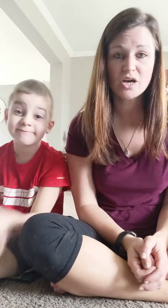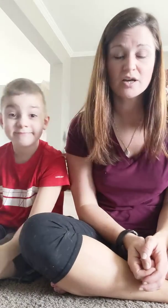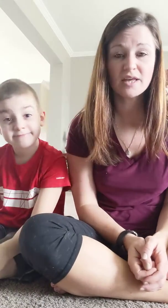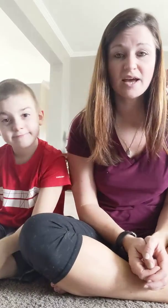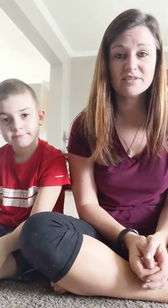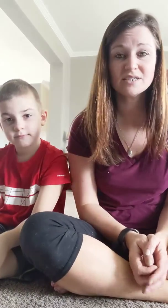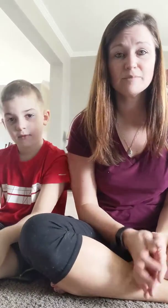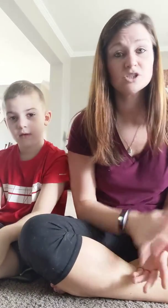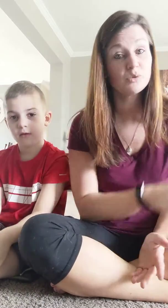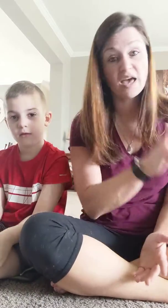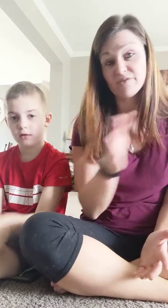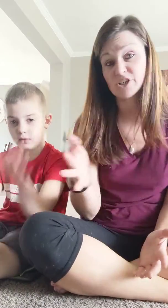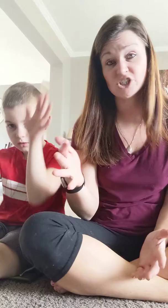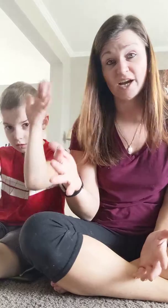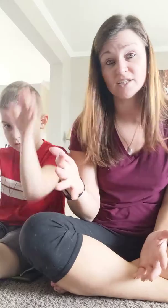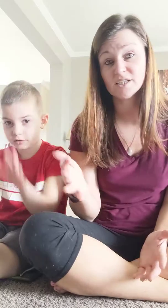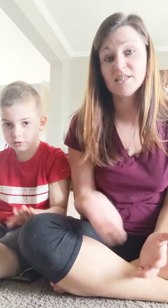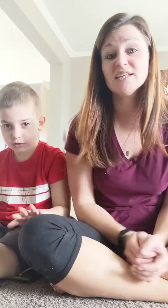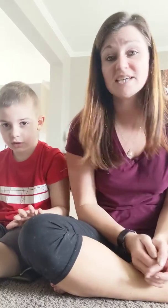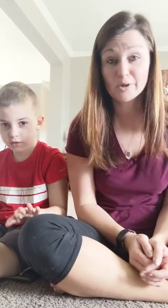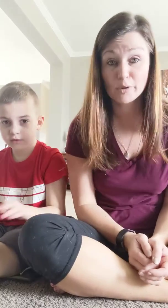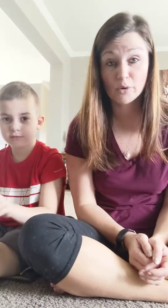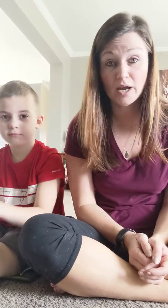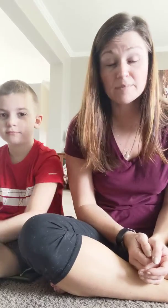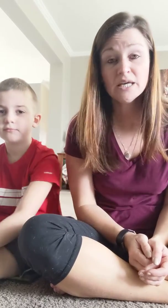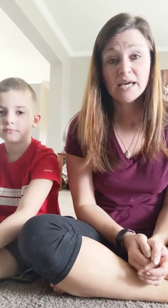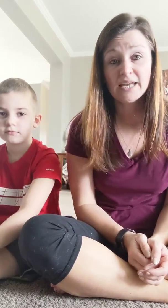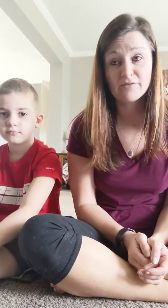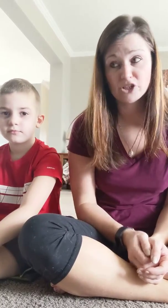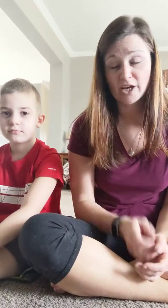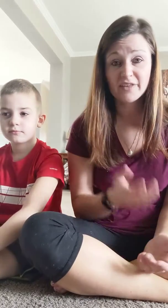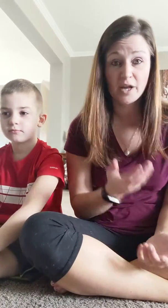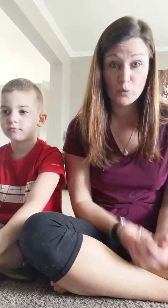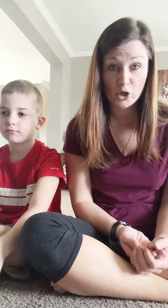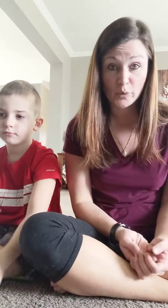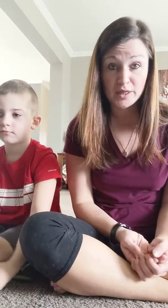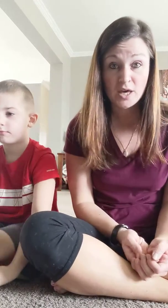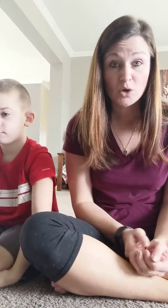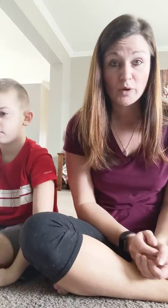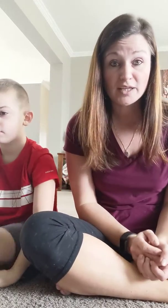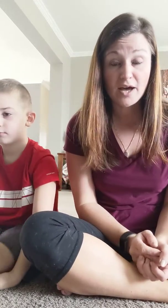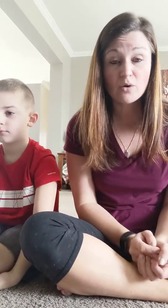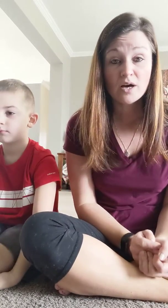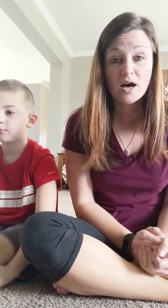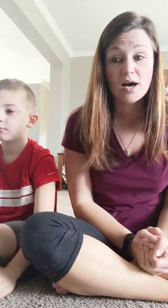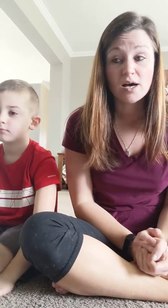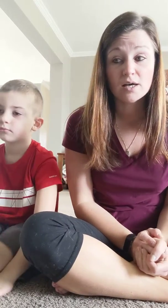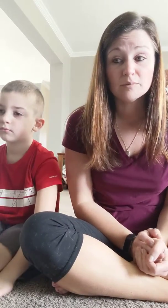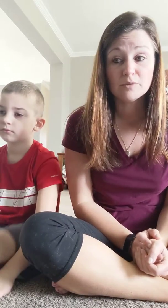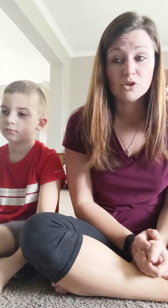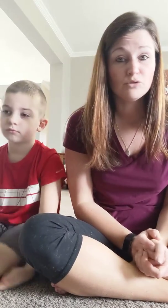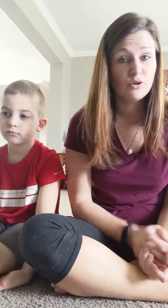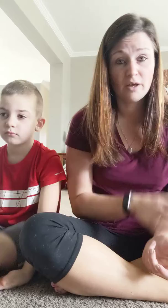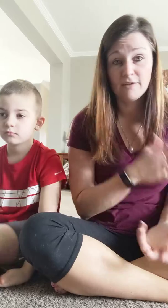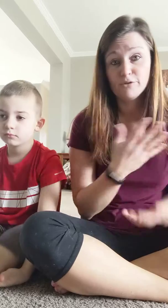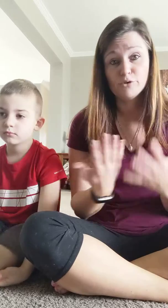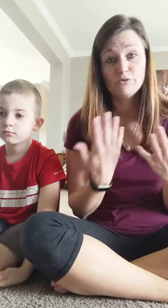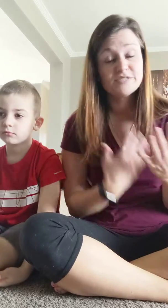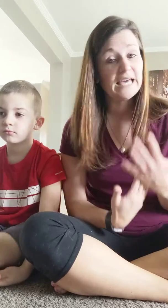song that I've established with every child in the entire program and every child that I work with right now. If you've sat